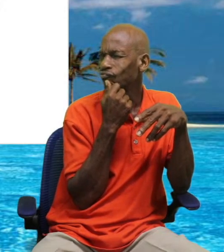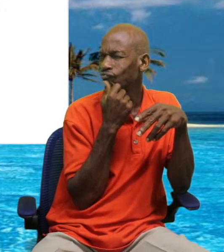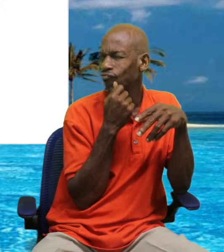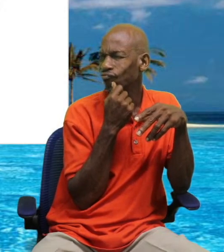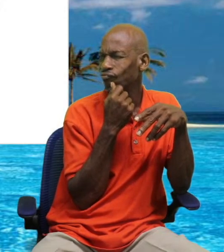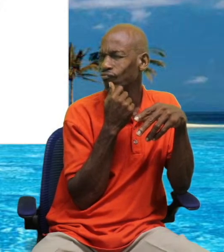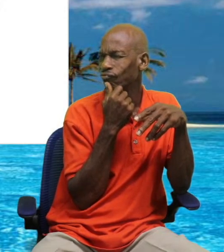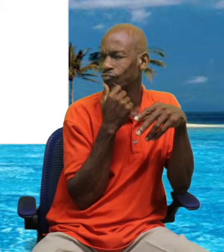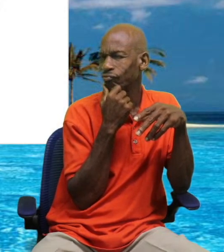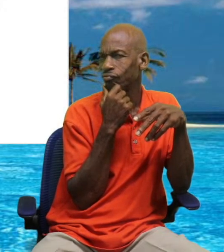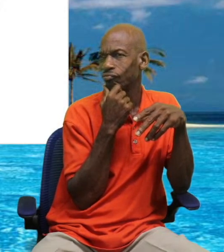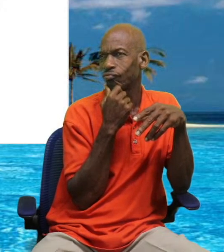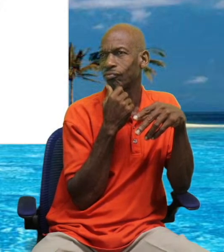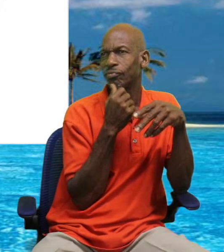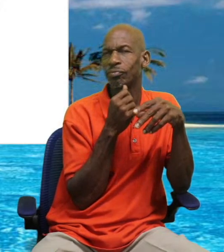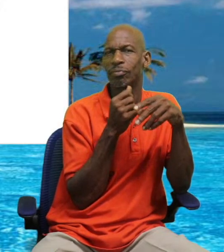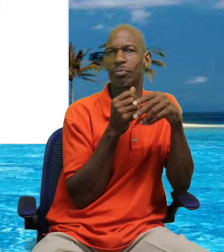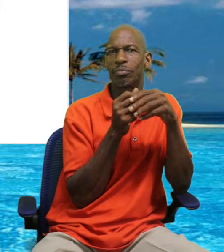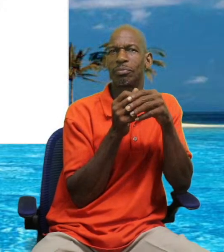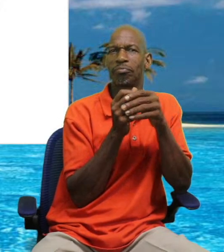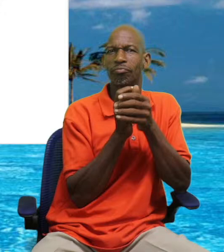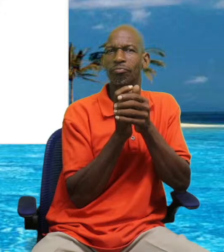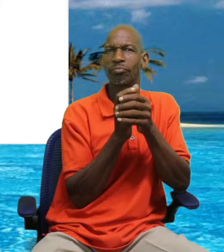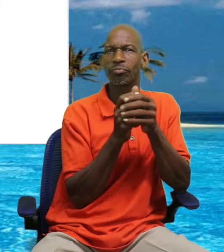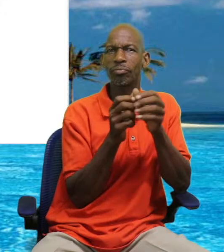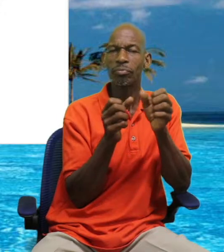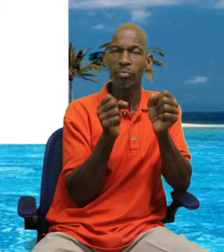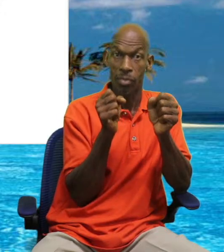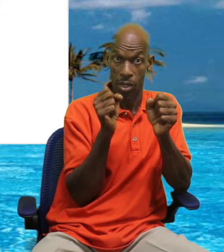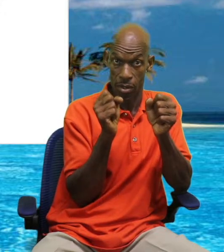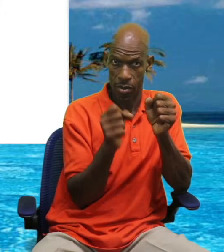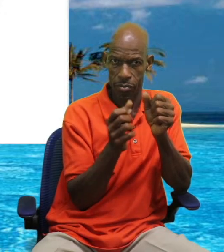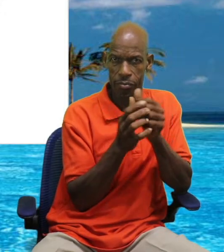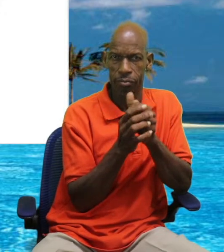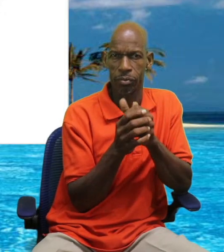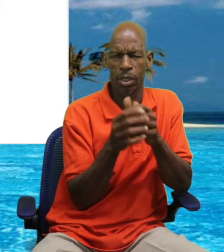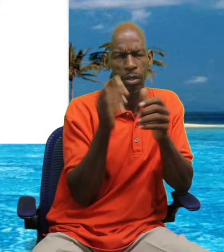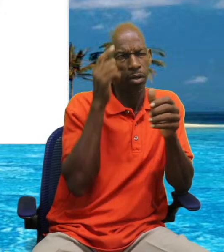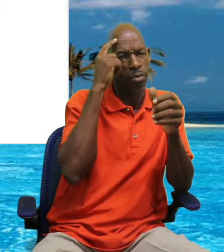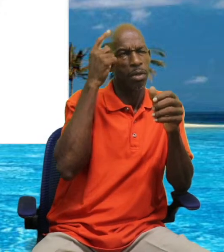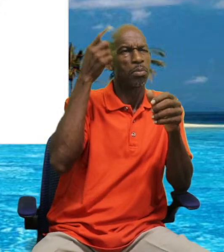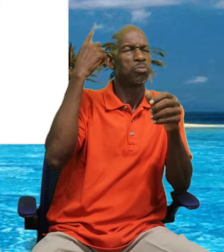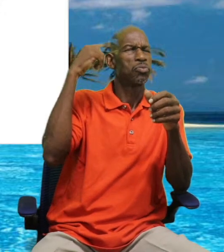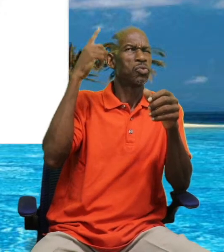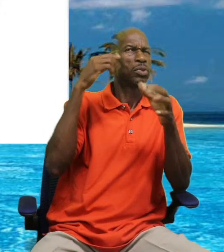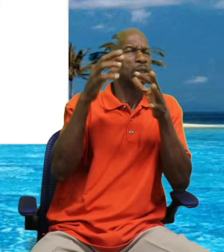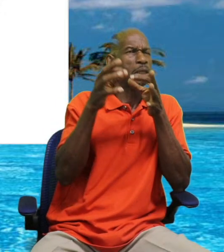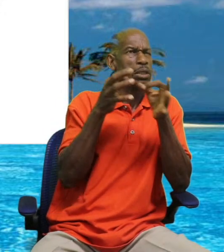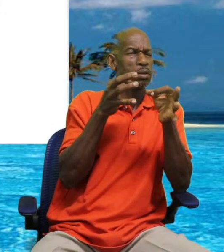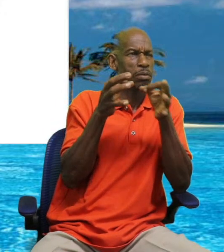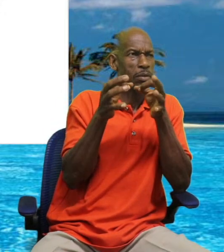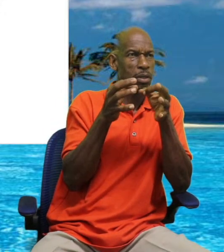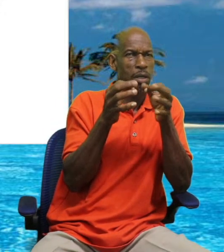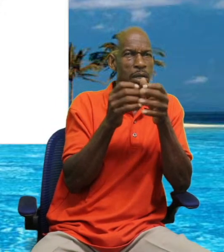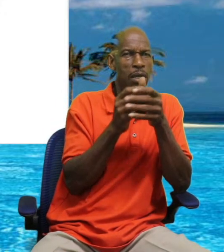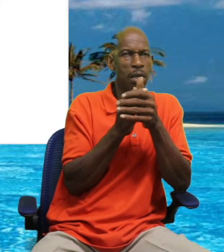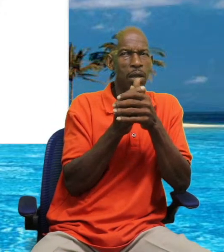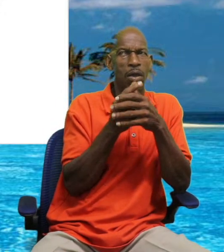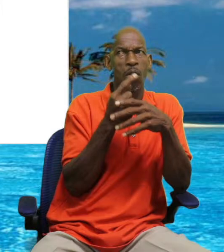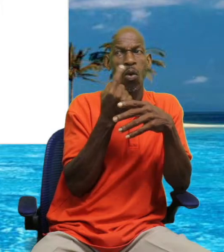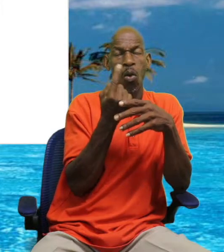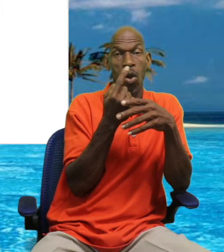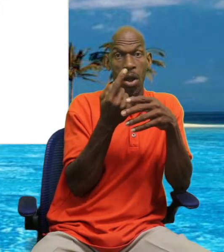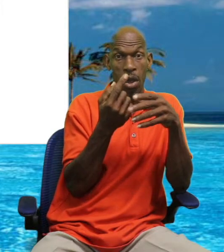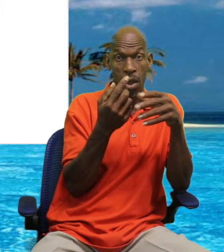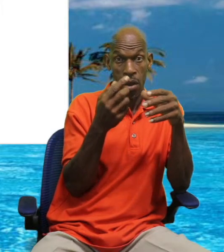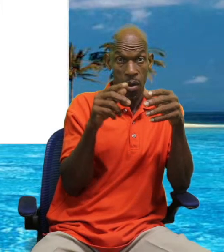explanation about the meaning of these pronouns in our lessons that we had during the term, you will know that the only pronoun that